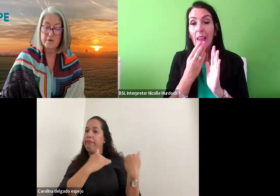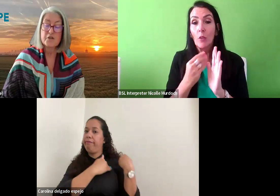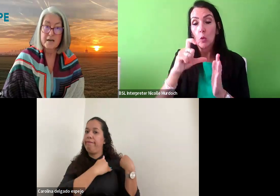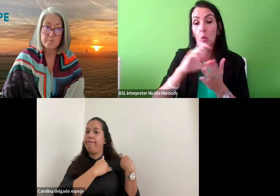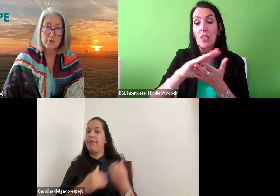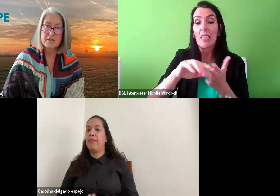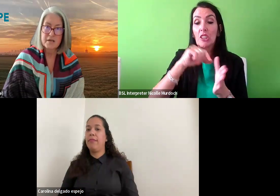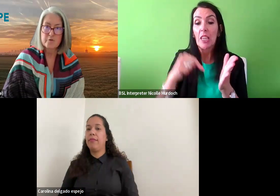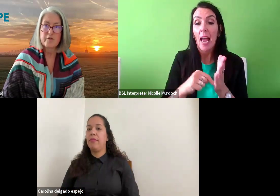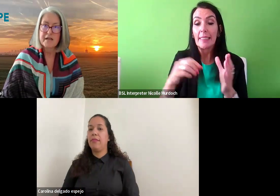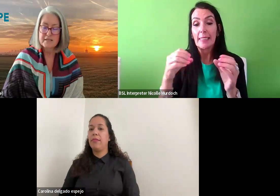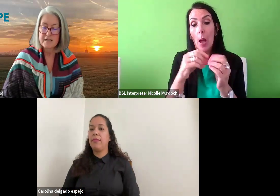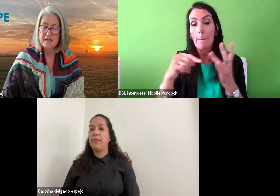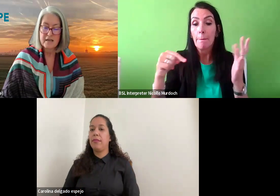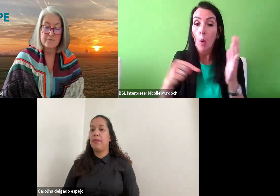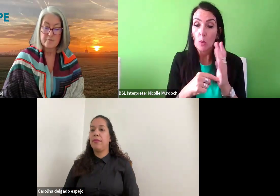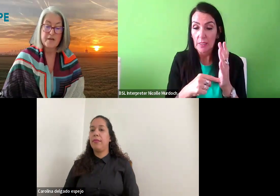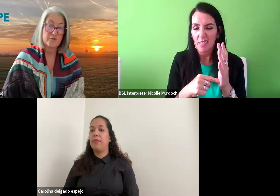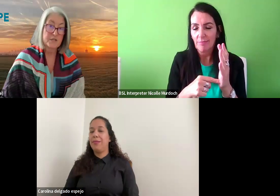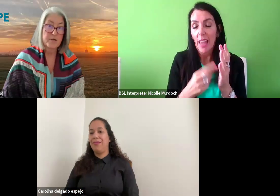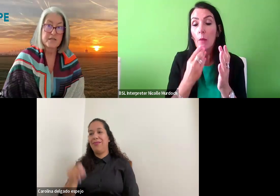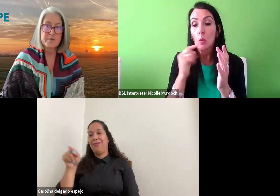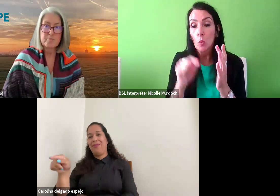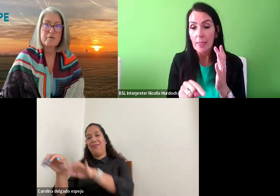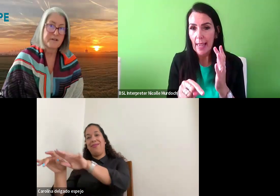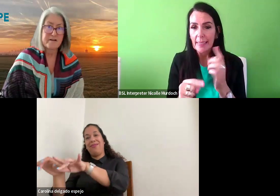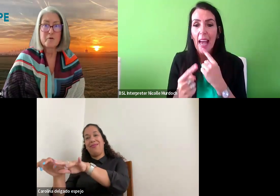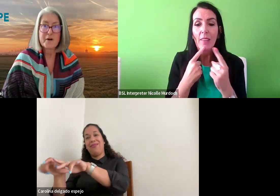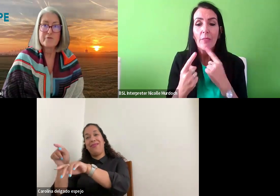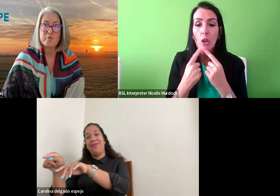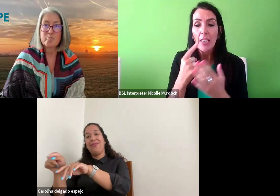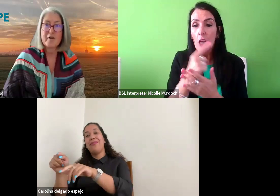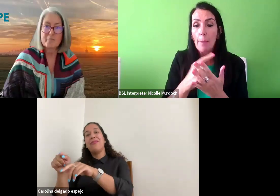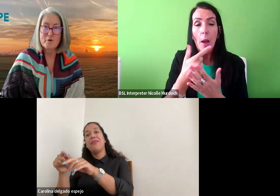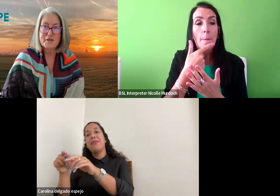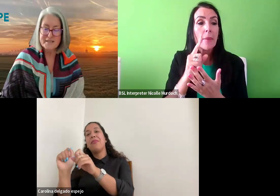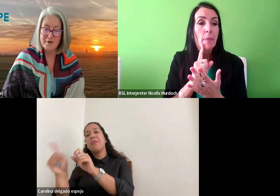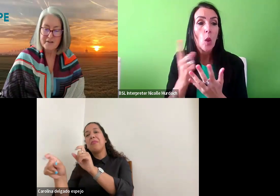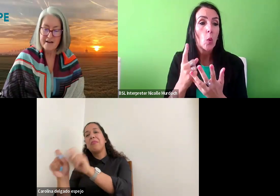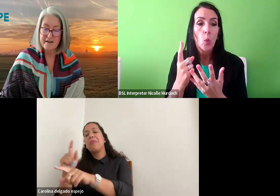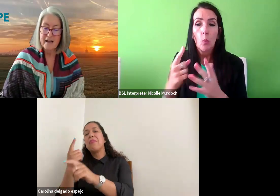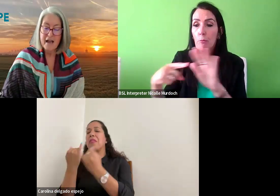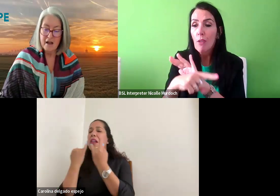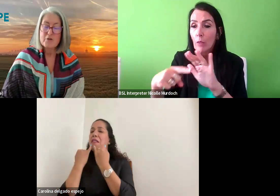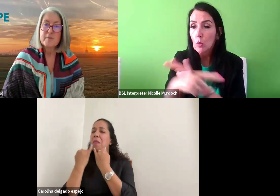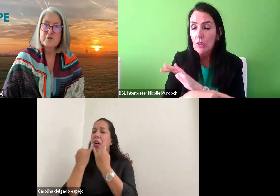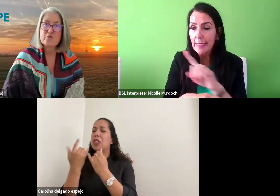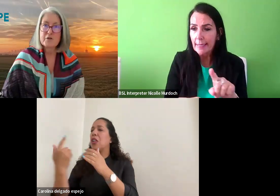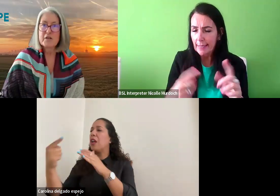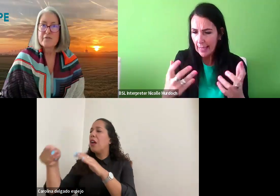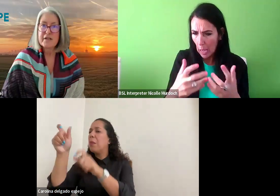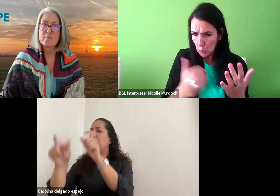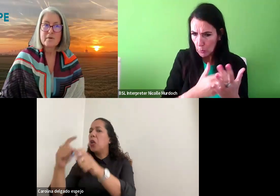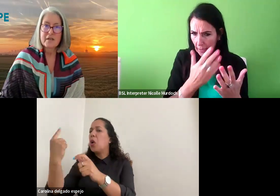ChatGPT for your chatbot that provides information to displaced people, and there are quite a few pilot projects out there, how do you make